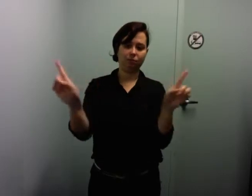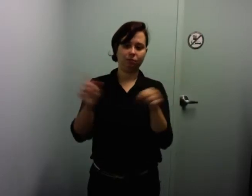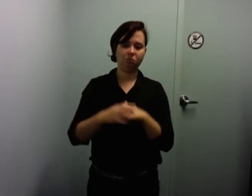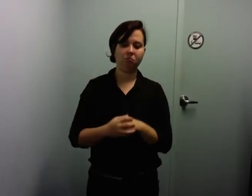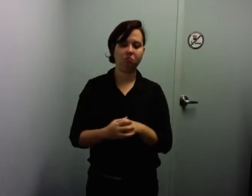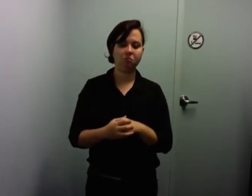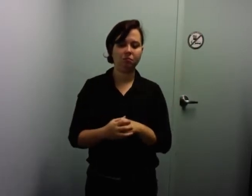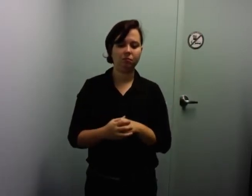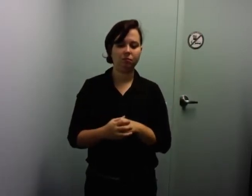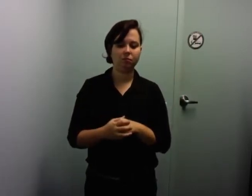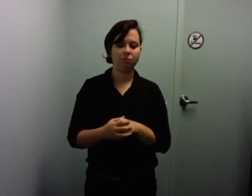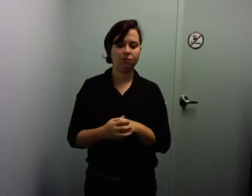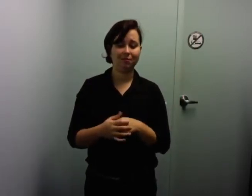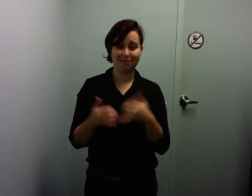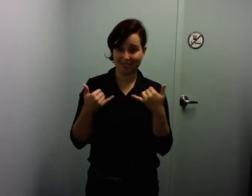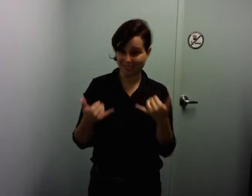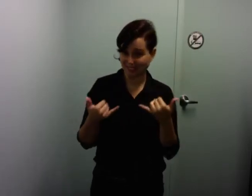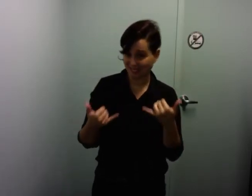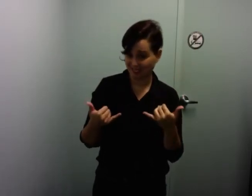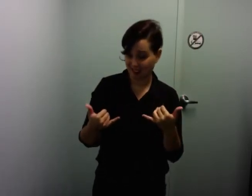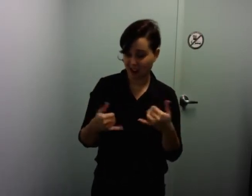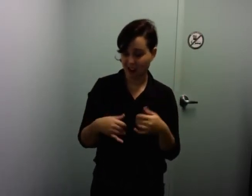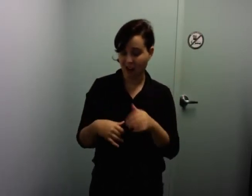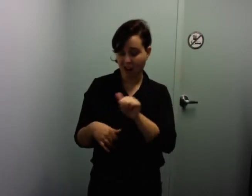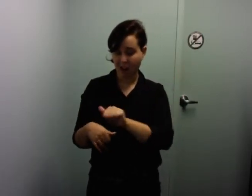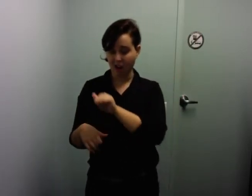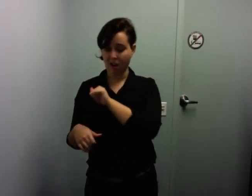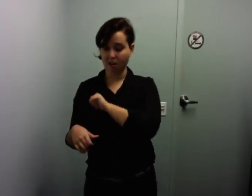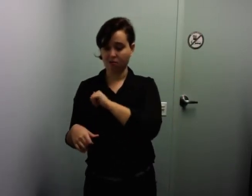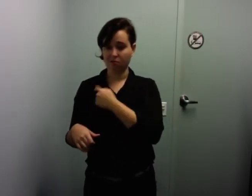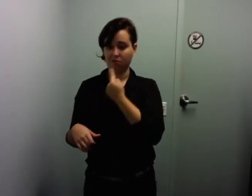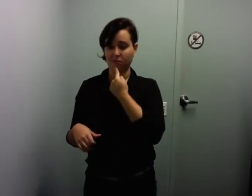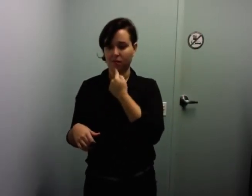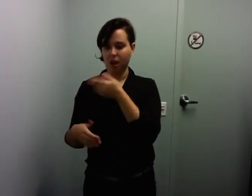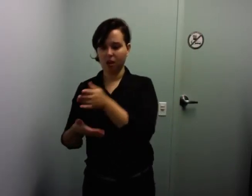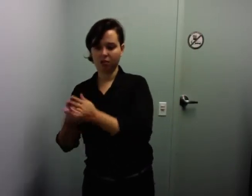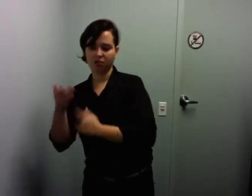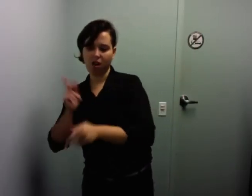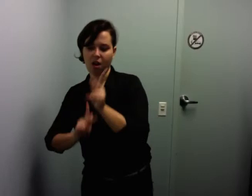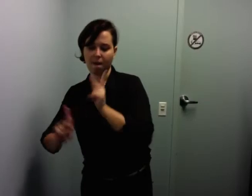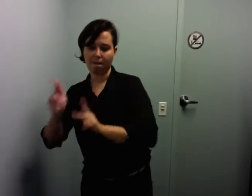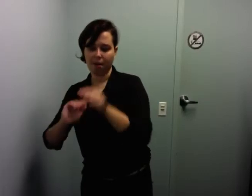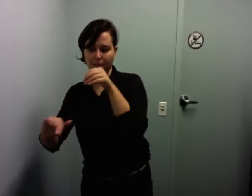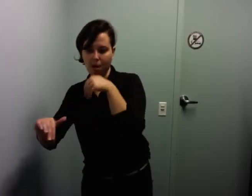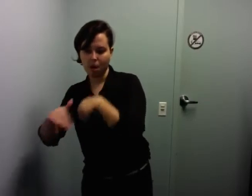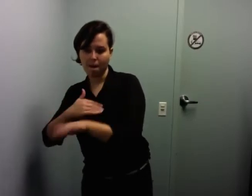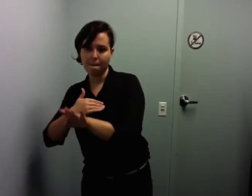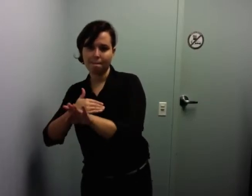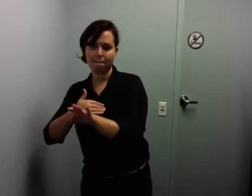there that say some are born to rule and many are born to follow? You say